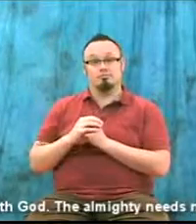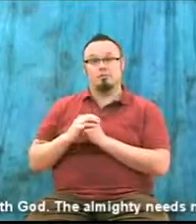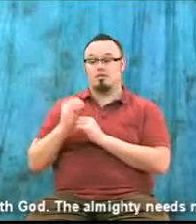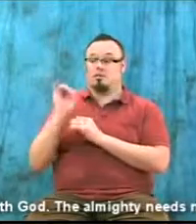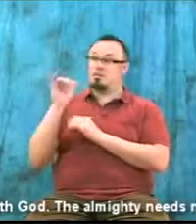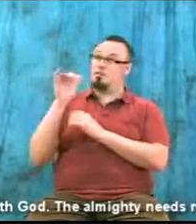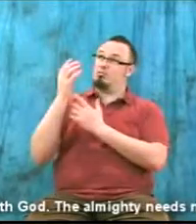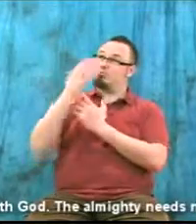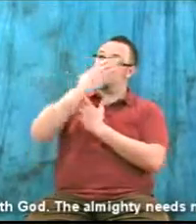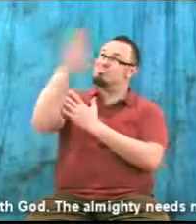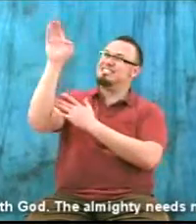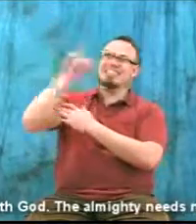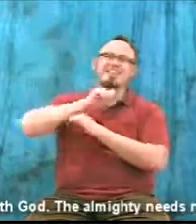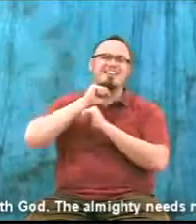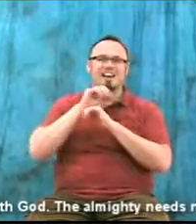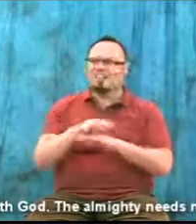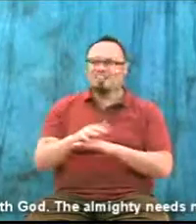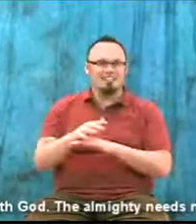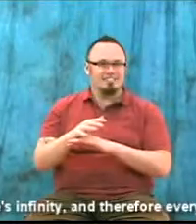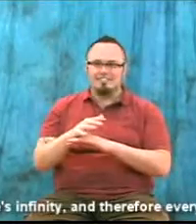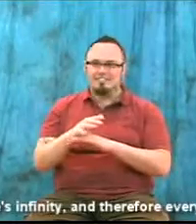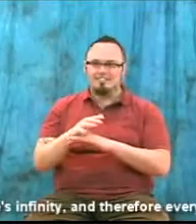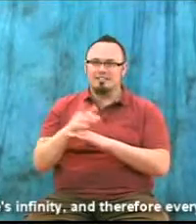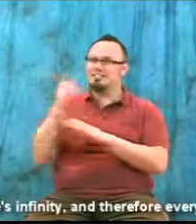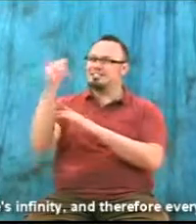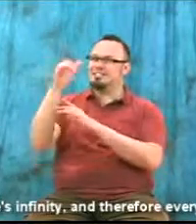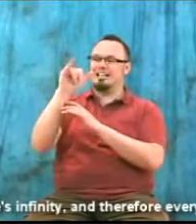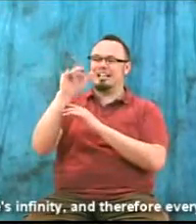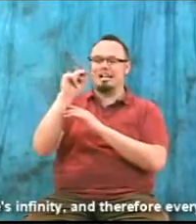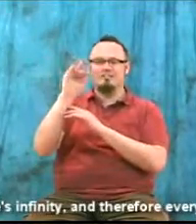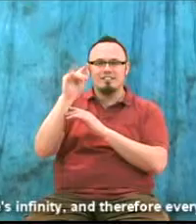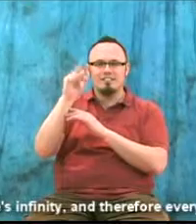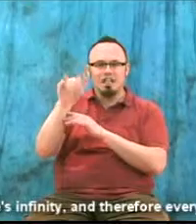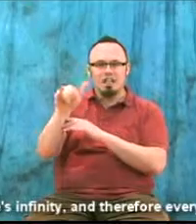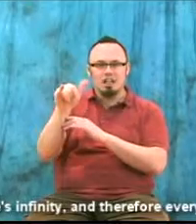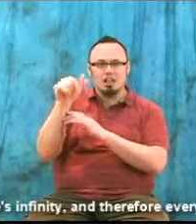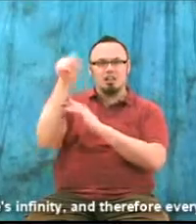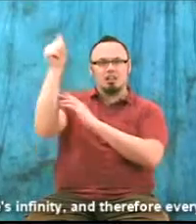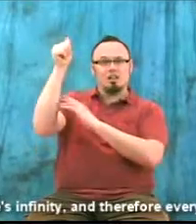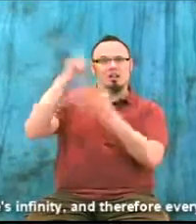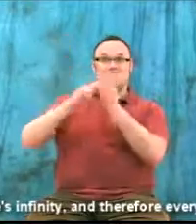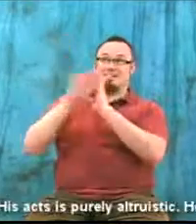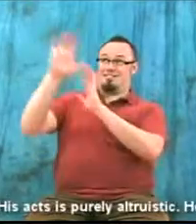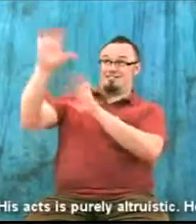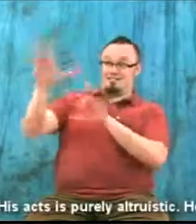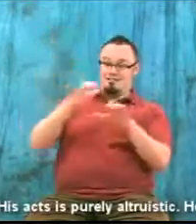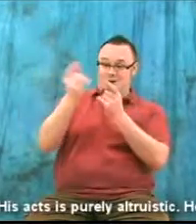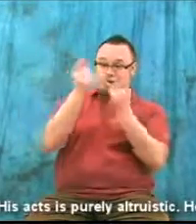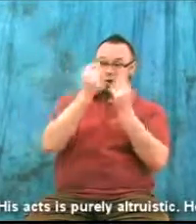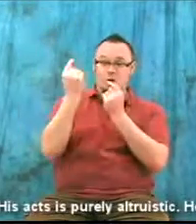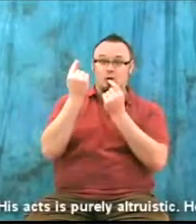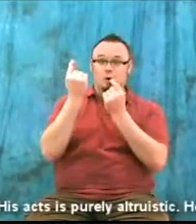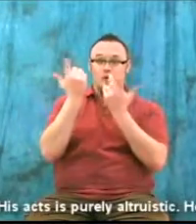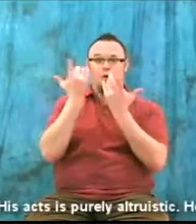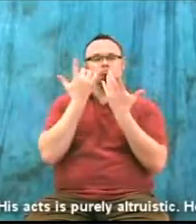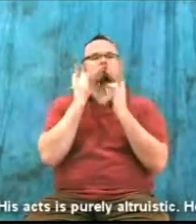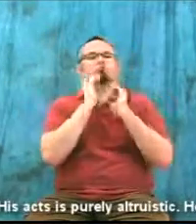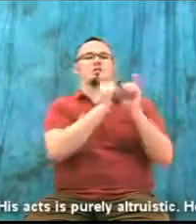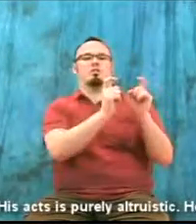The Almighty means nothing. He's infinity, and therefore, every one of His acts is purely altruistic.